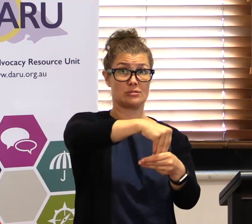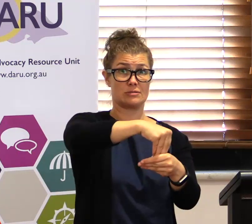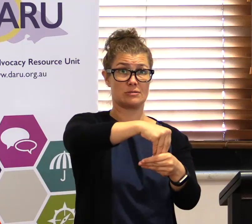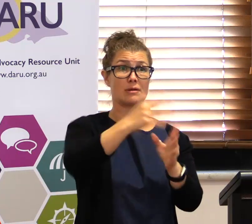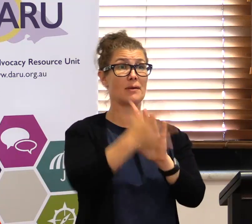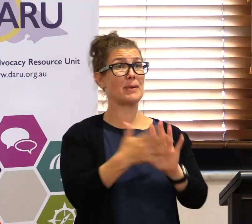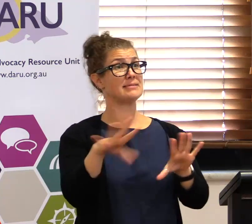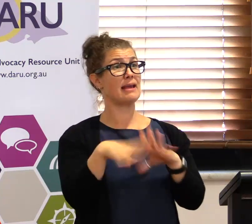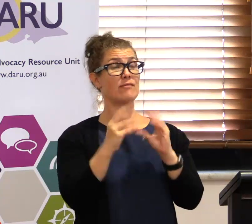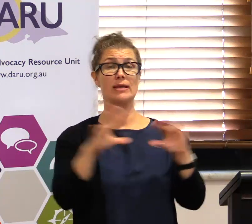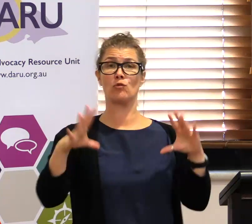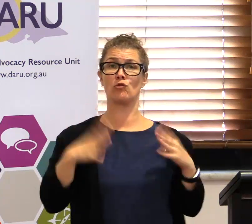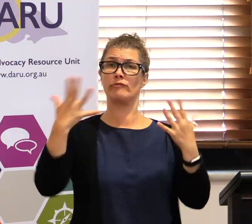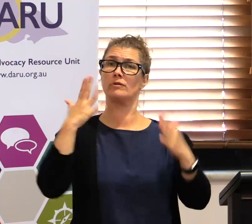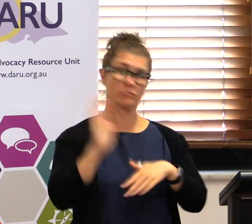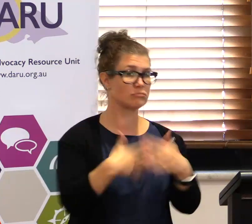everything will follow from that.